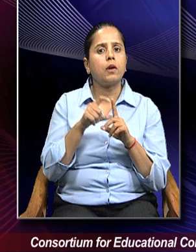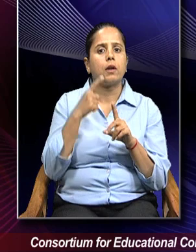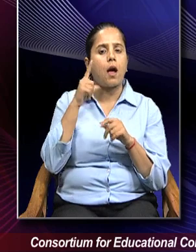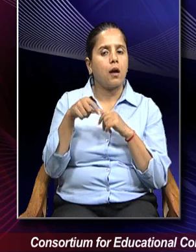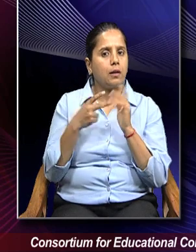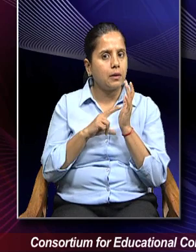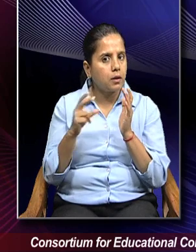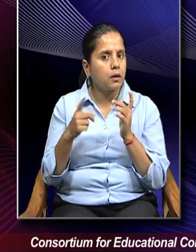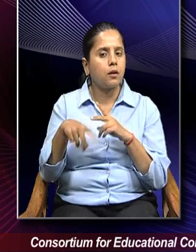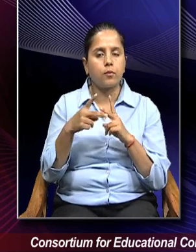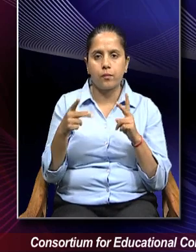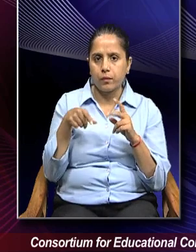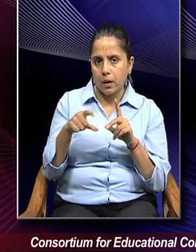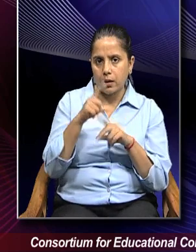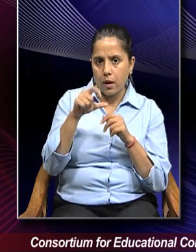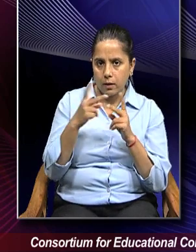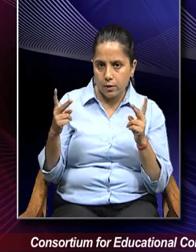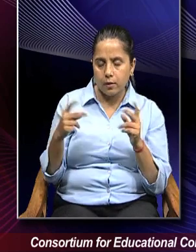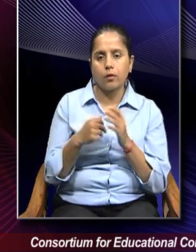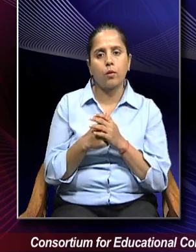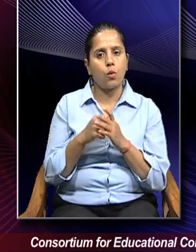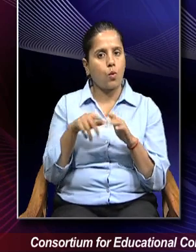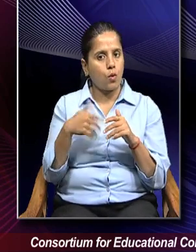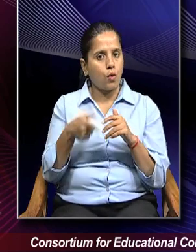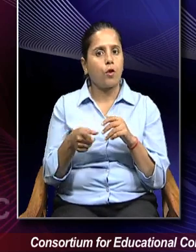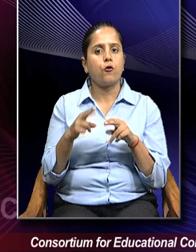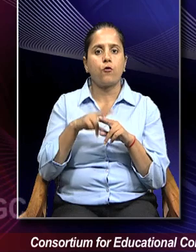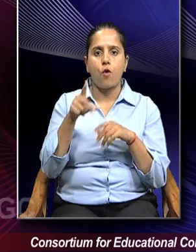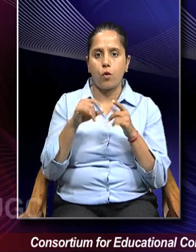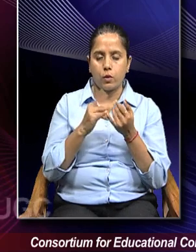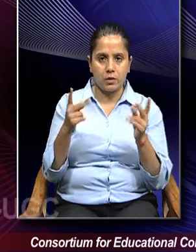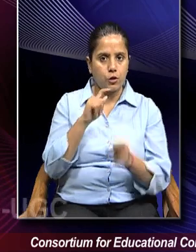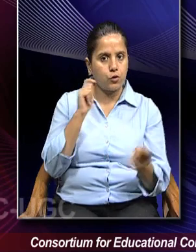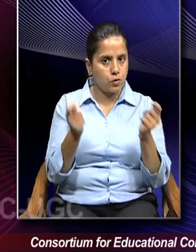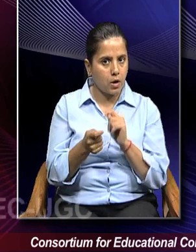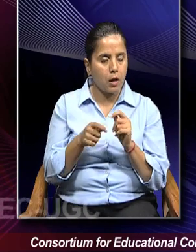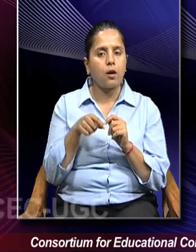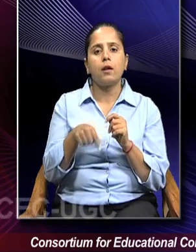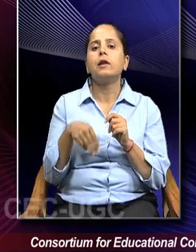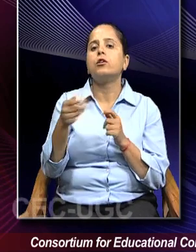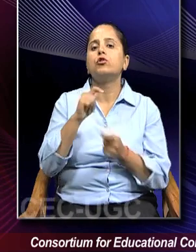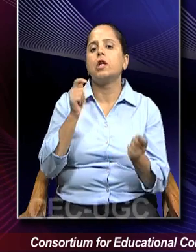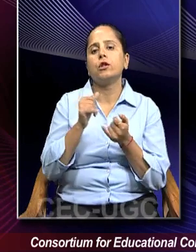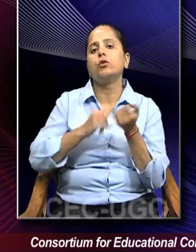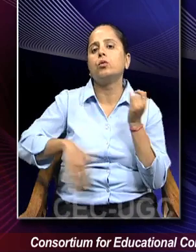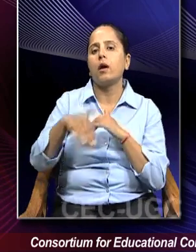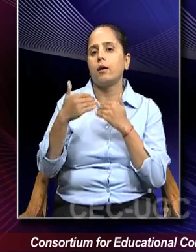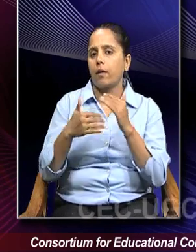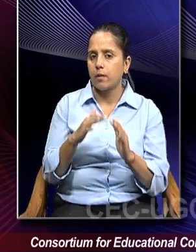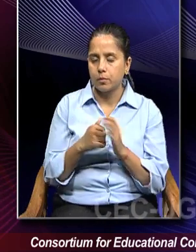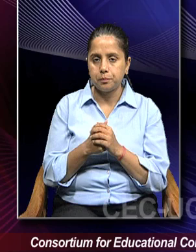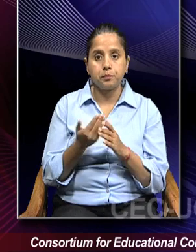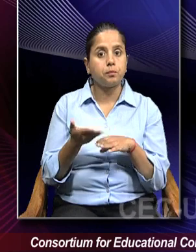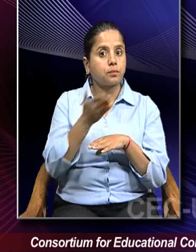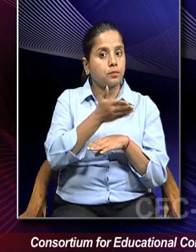create dialectical or dialectical forces to change or to bring change into the society.